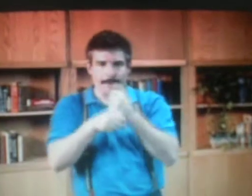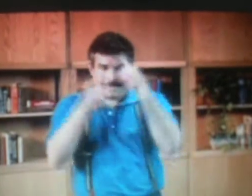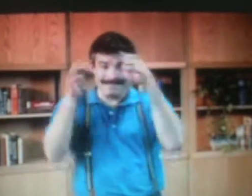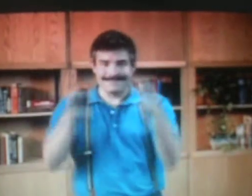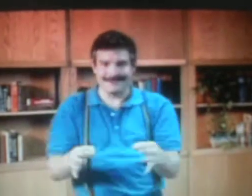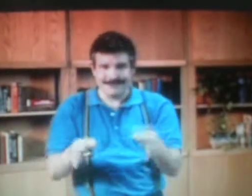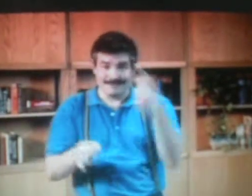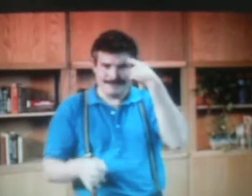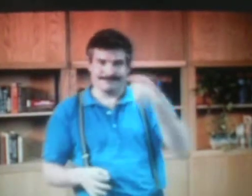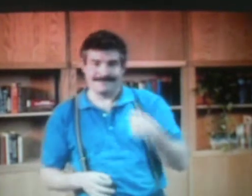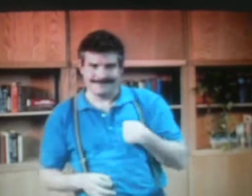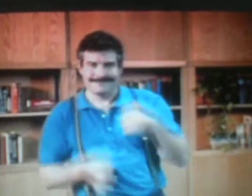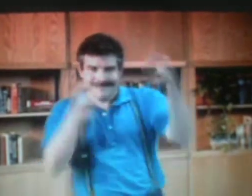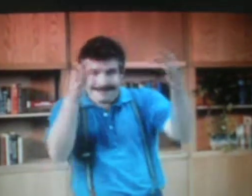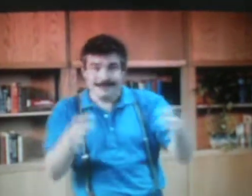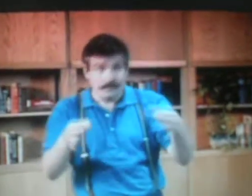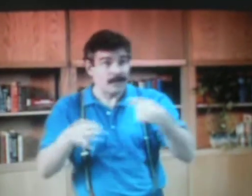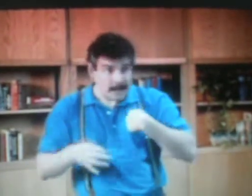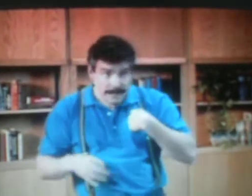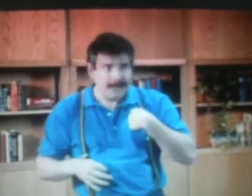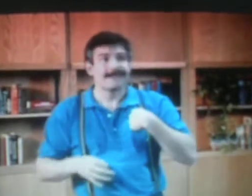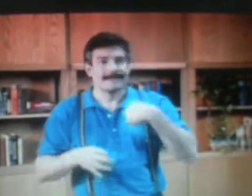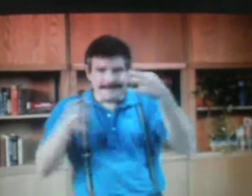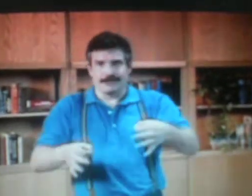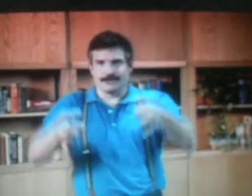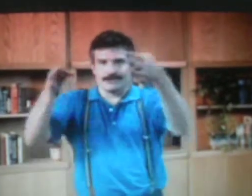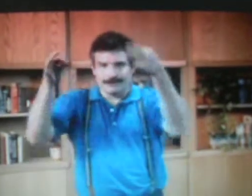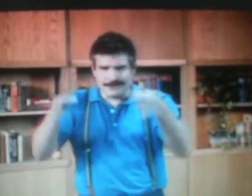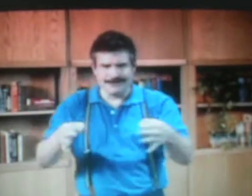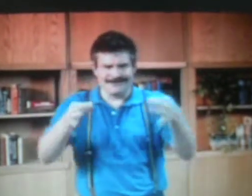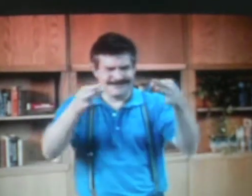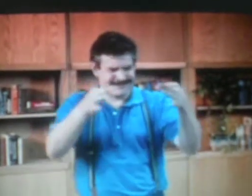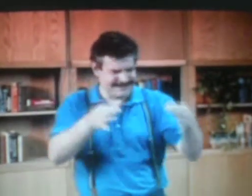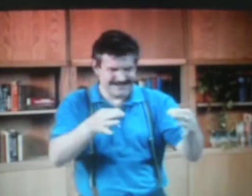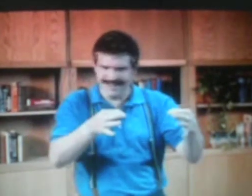Growing up, I depended on other people to make my decisions for me.